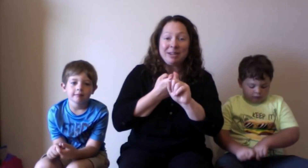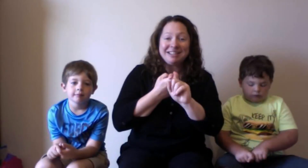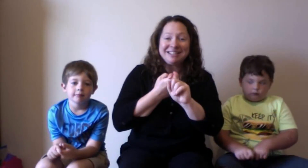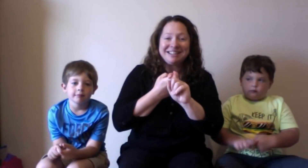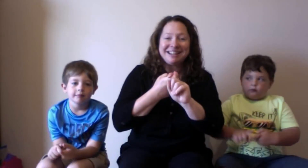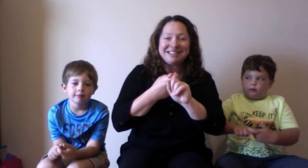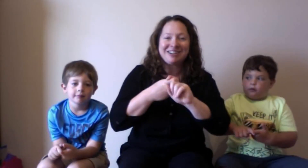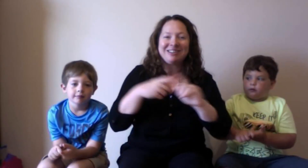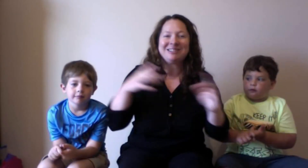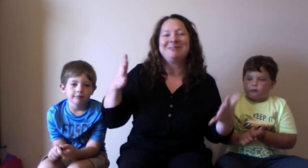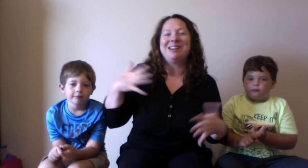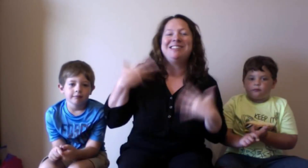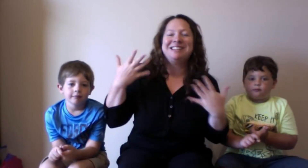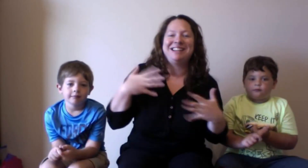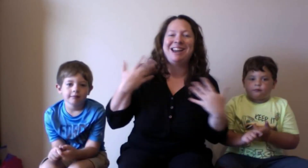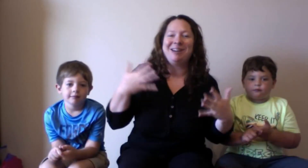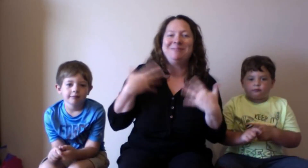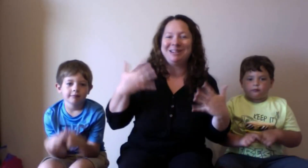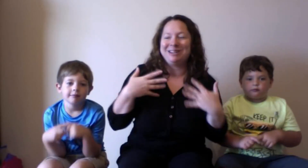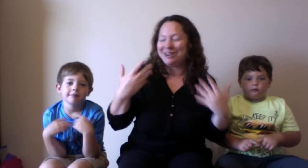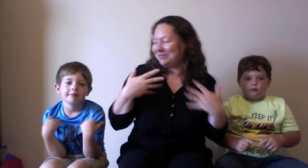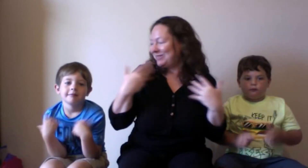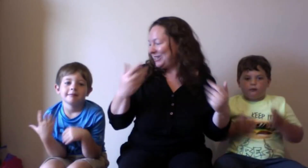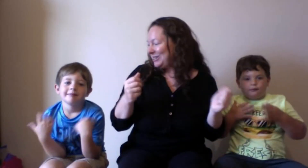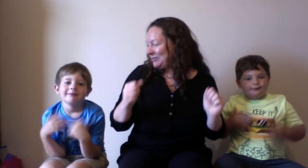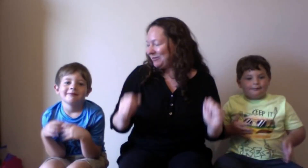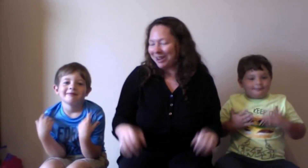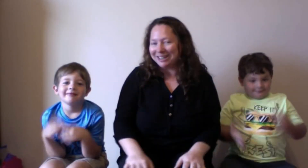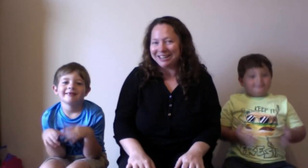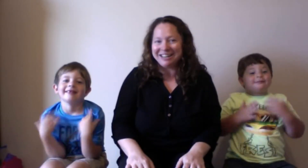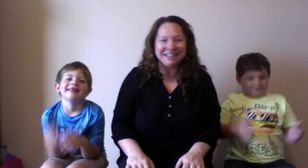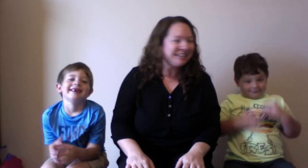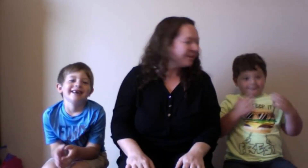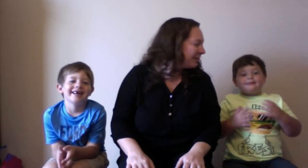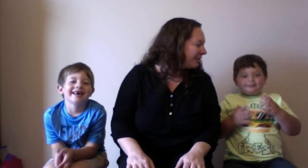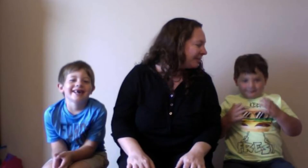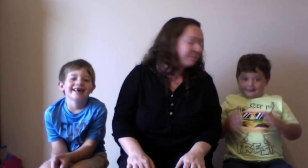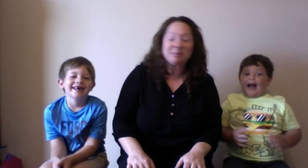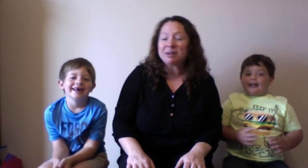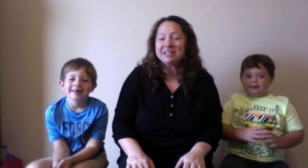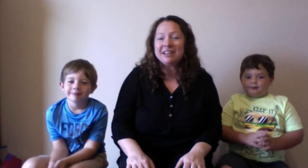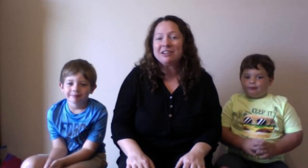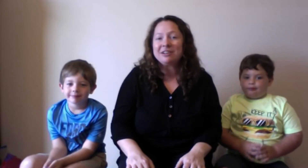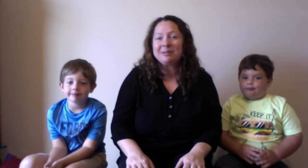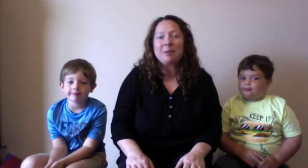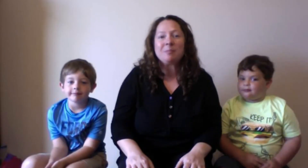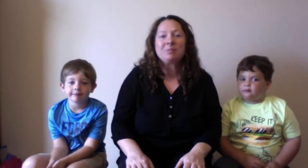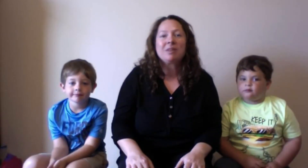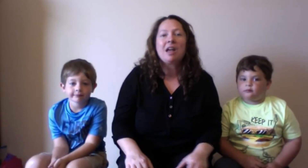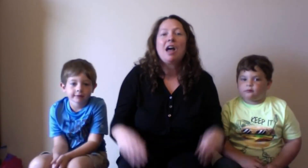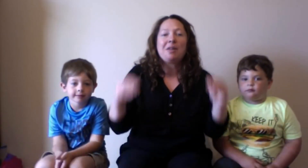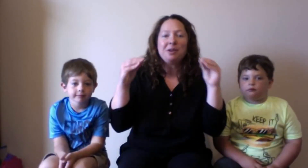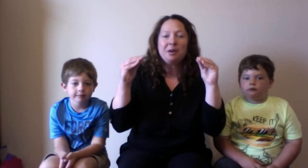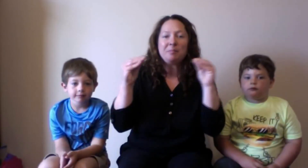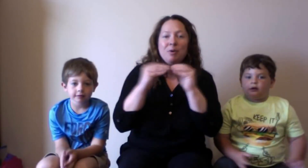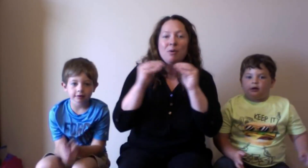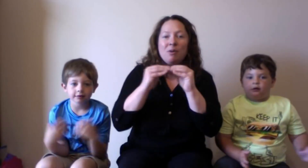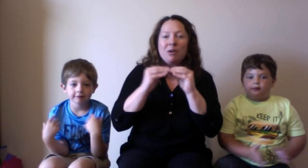is in that song as well. Happy. Are you ready? Let's put them all together. Happy. The more we